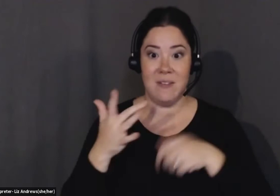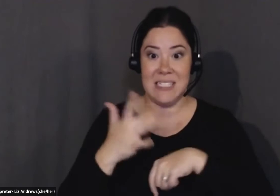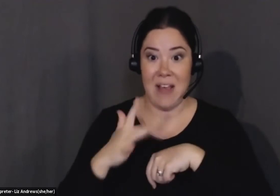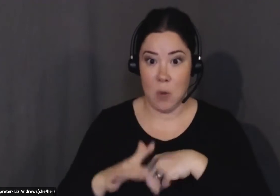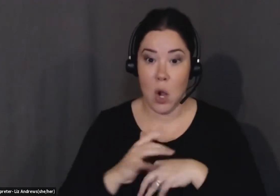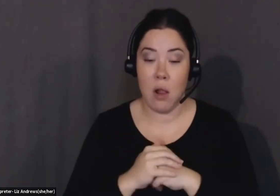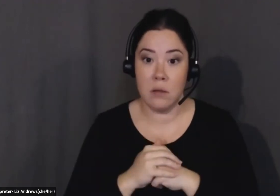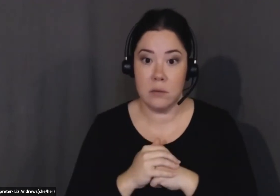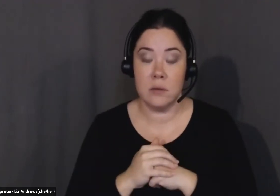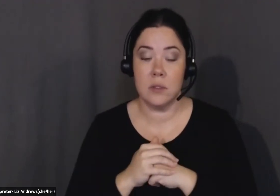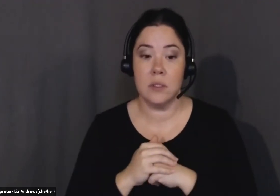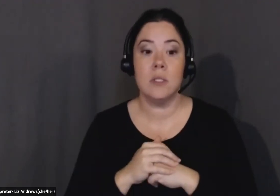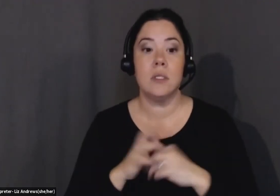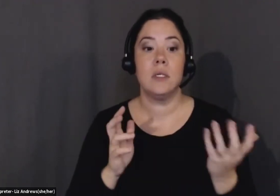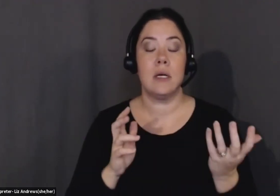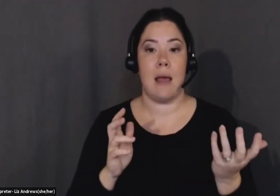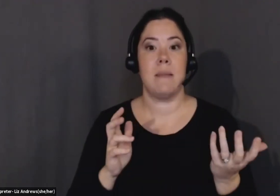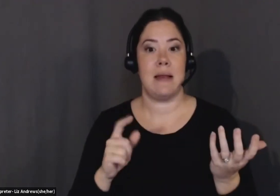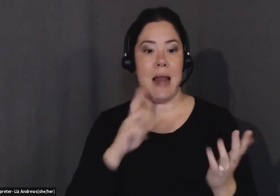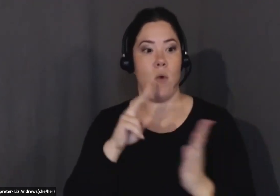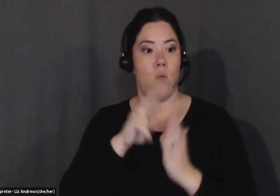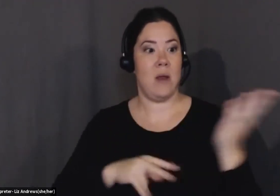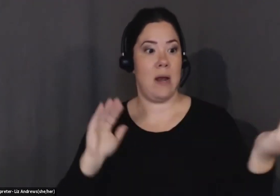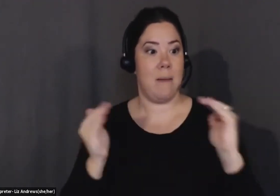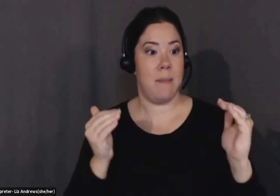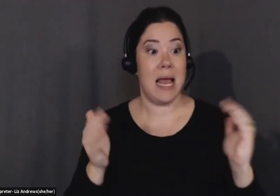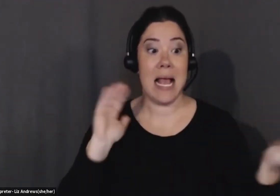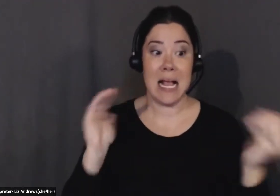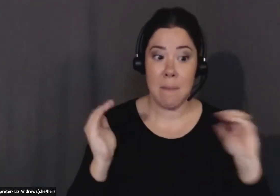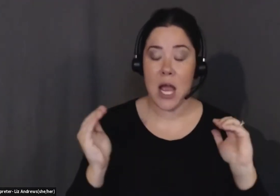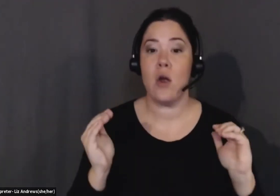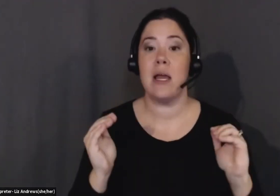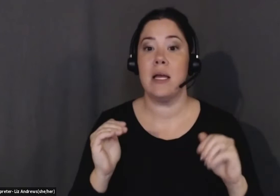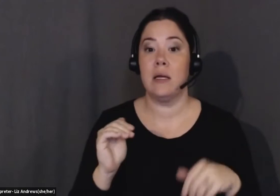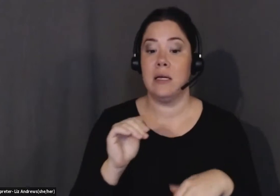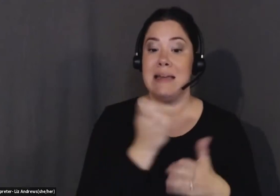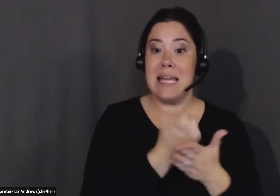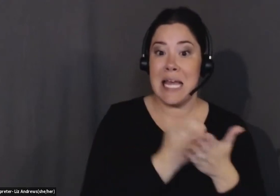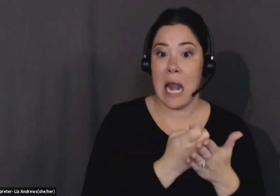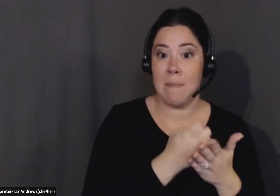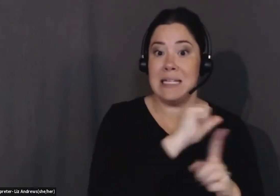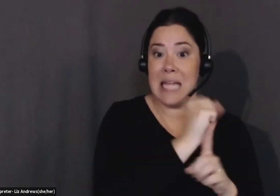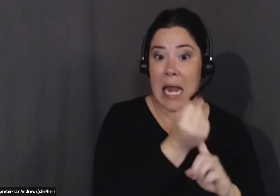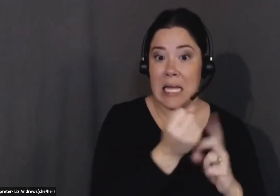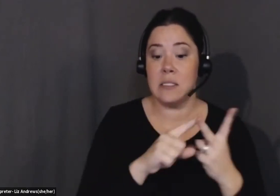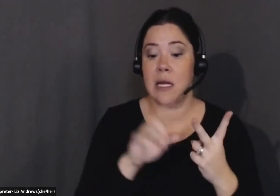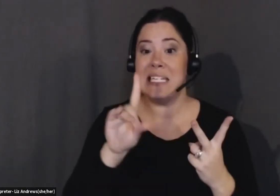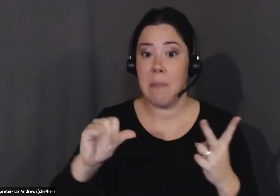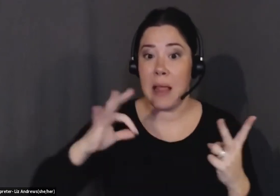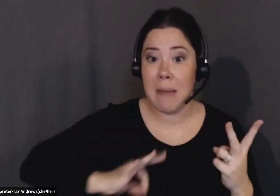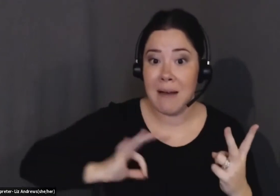I'll read what it says here: compare and contrasting socioeconomic statuses, disability benefits,